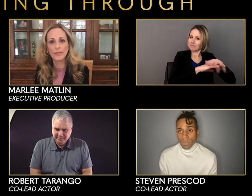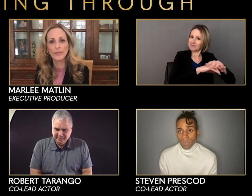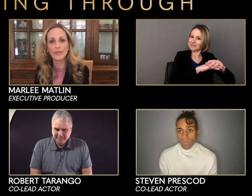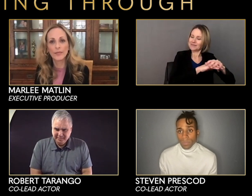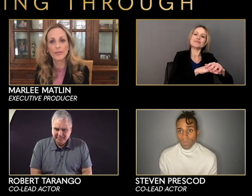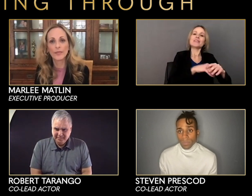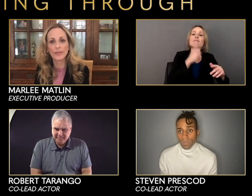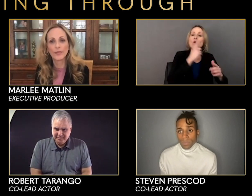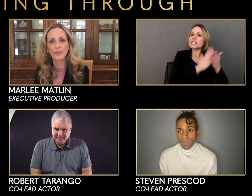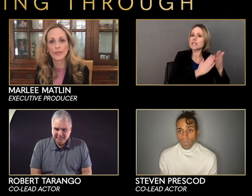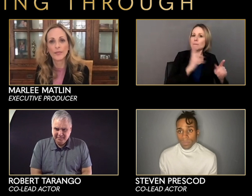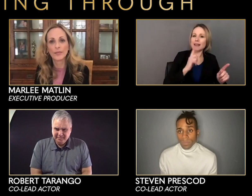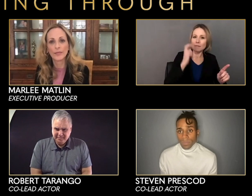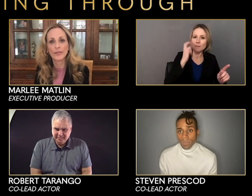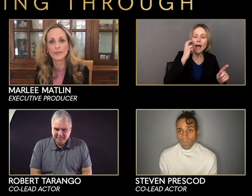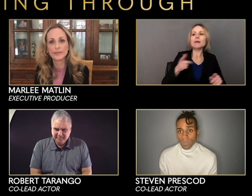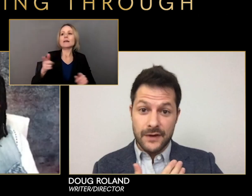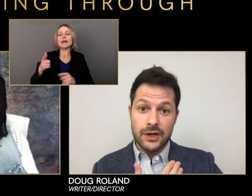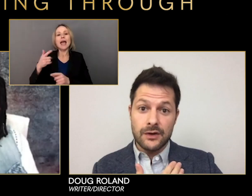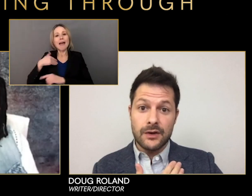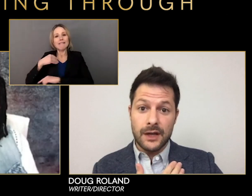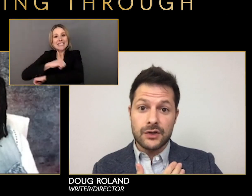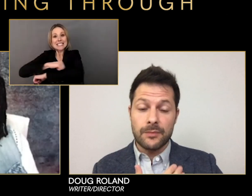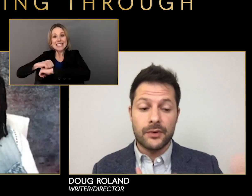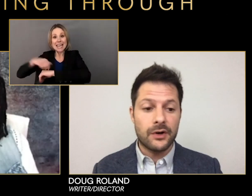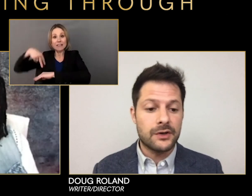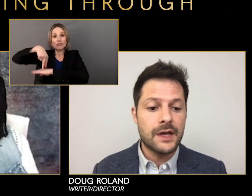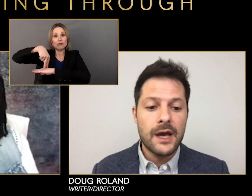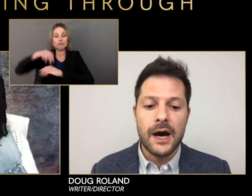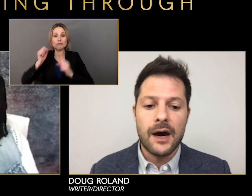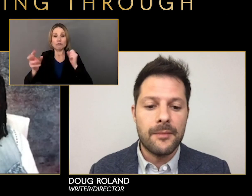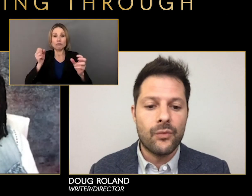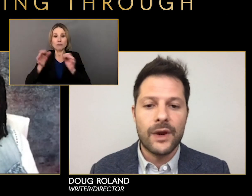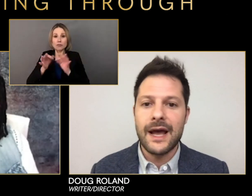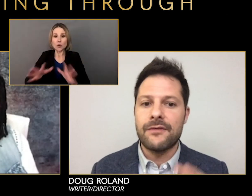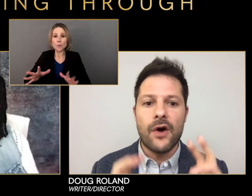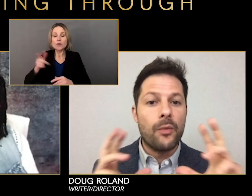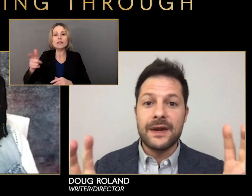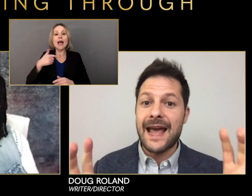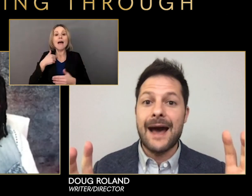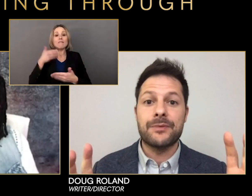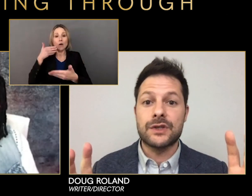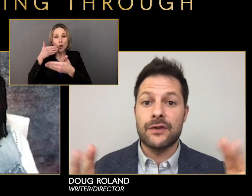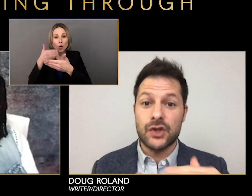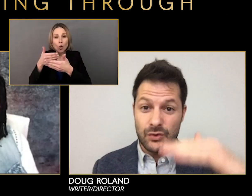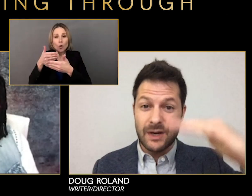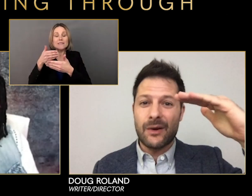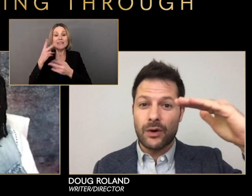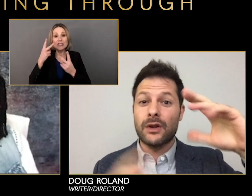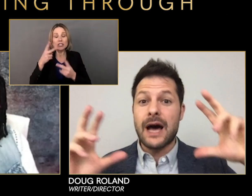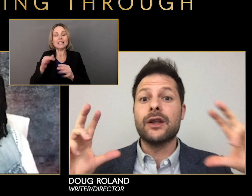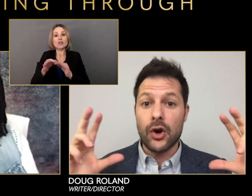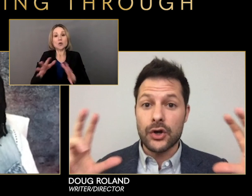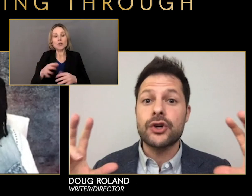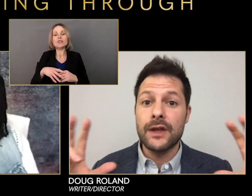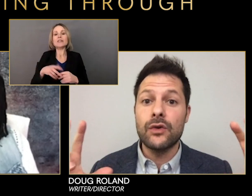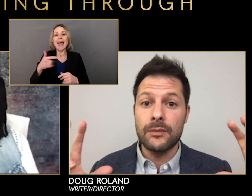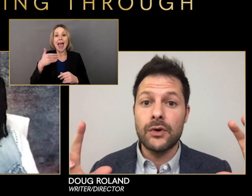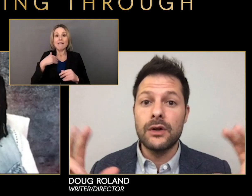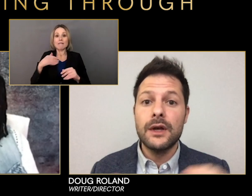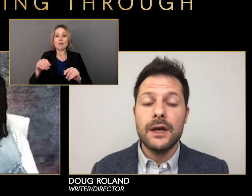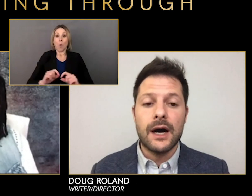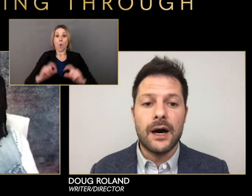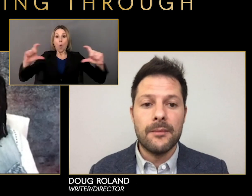stage interpreters, we'd have closer vision interpreters, we'd have open captions on the screen that were a lot larger